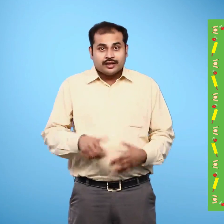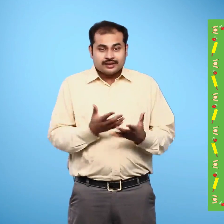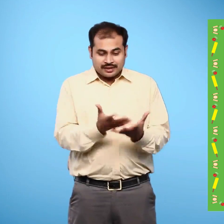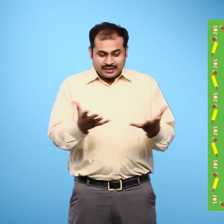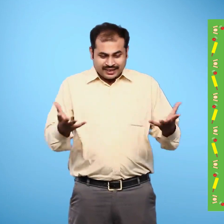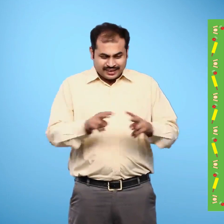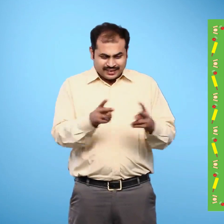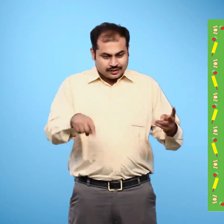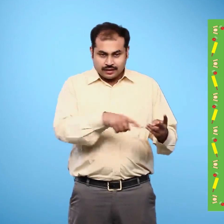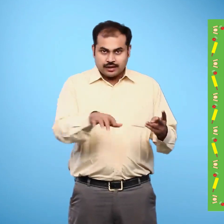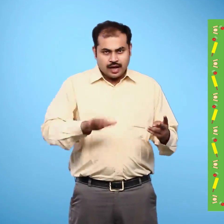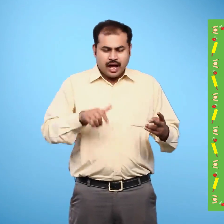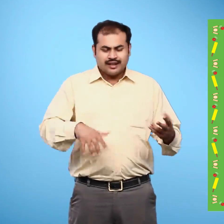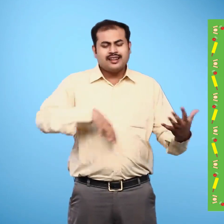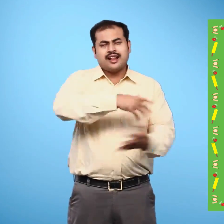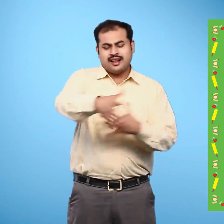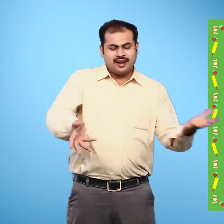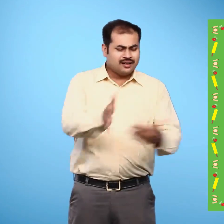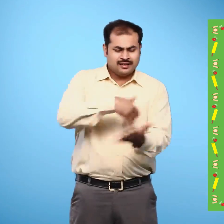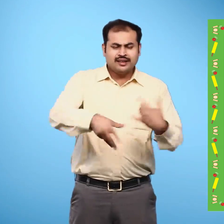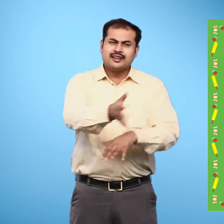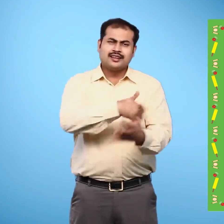Now, mix and make with different things.